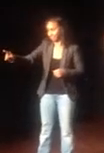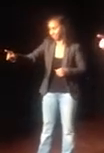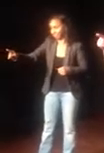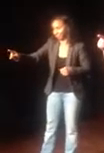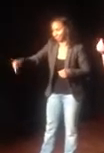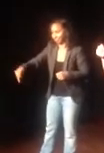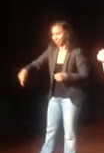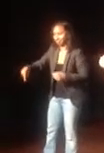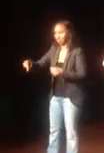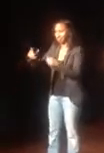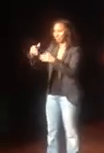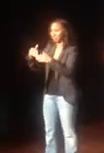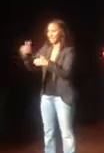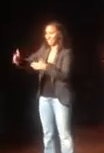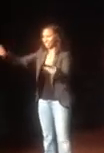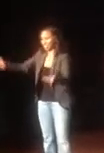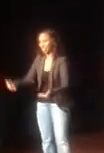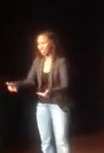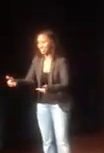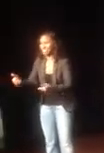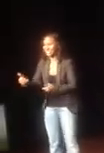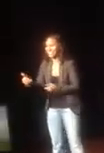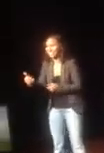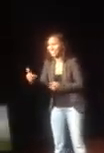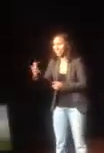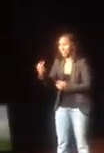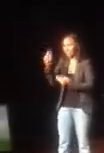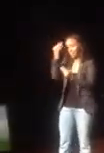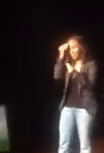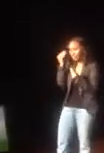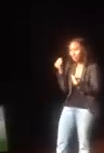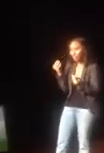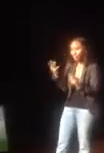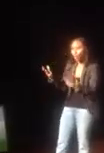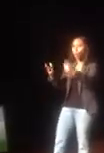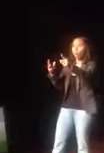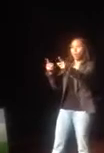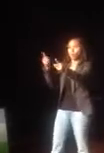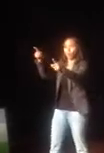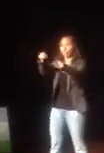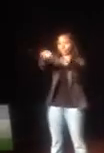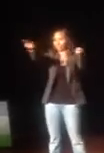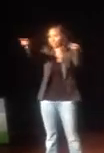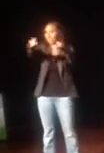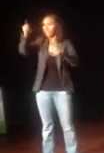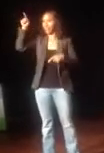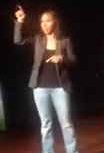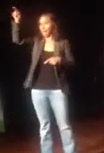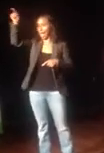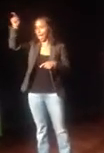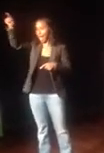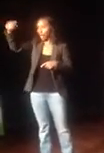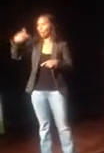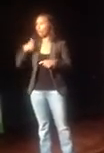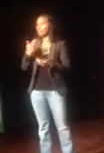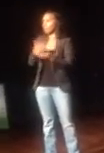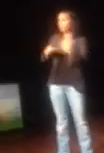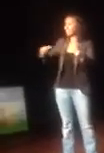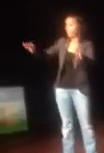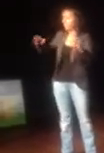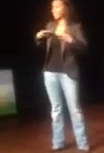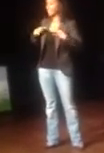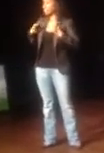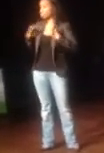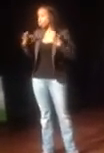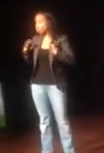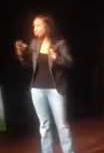Before I do the next introduction, okay, I want to let everybody know we do have some artists. We got merchandise and everything back in the back of the corner if anybody's interested. T-shirts,